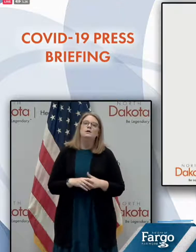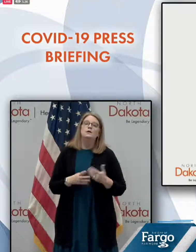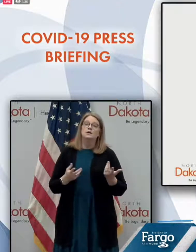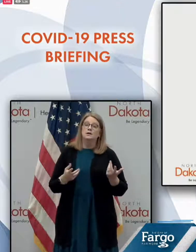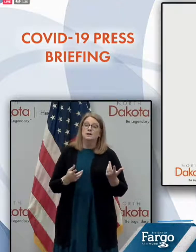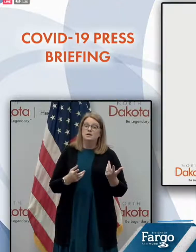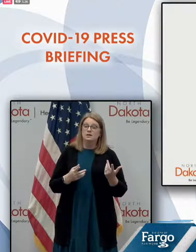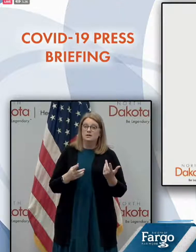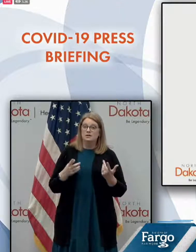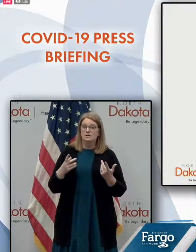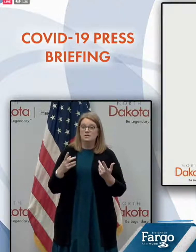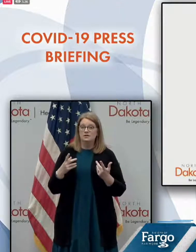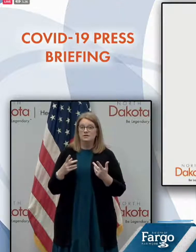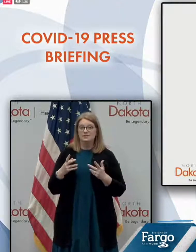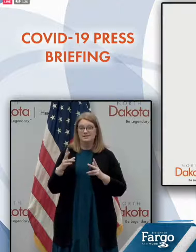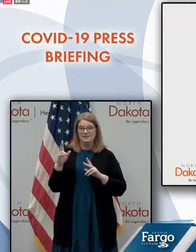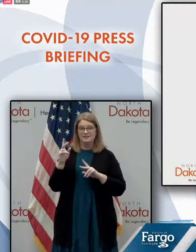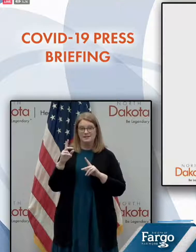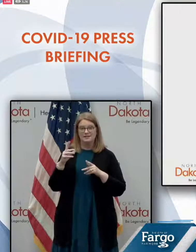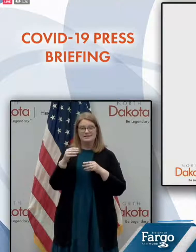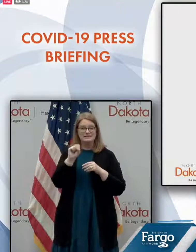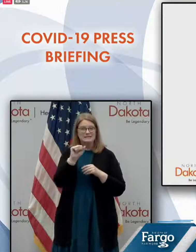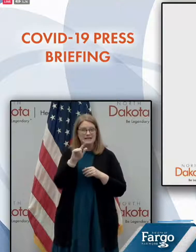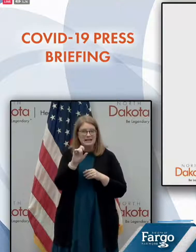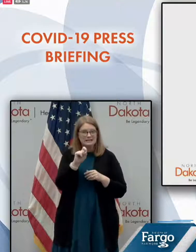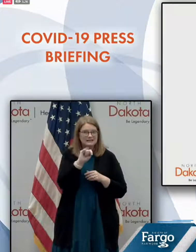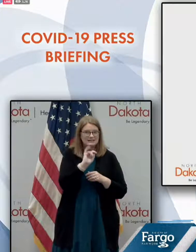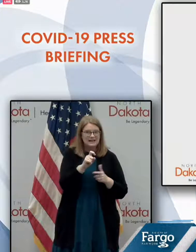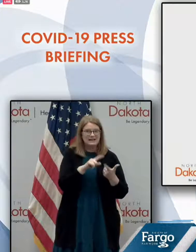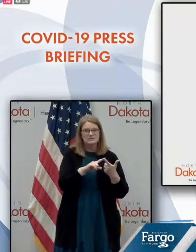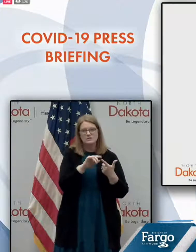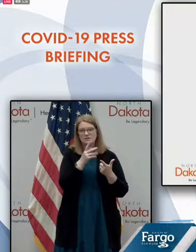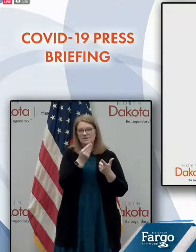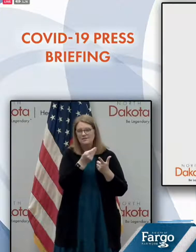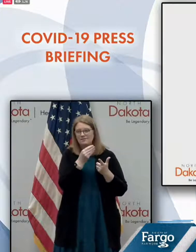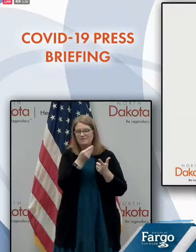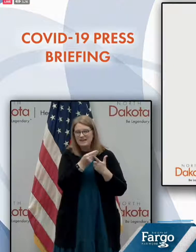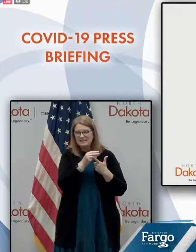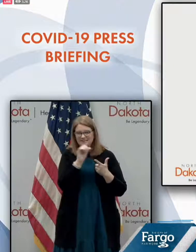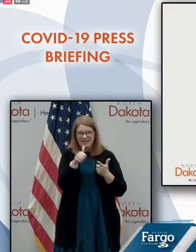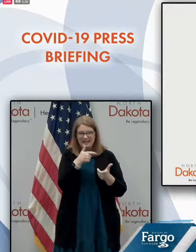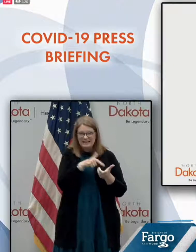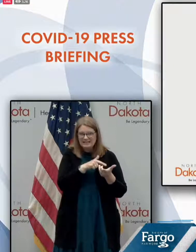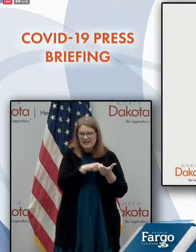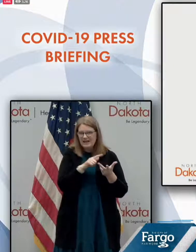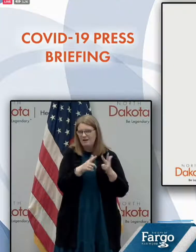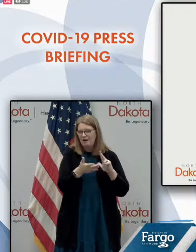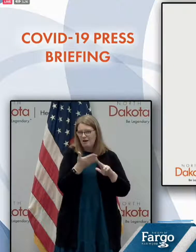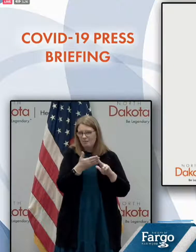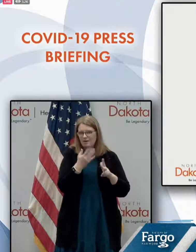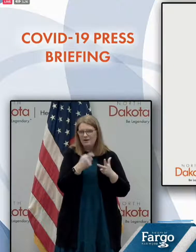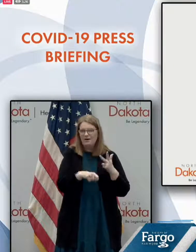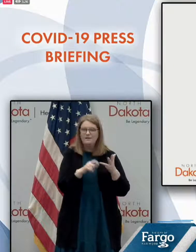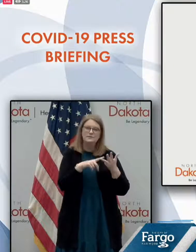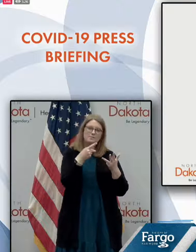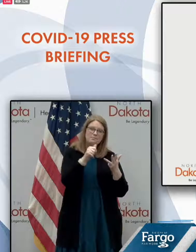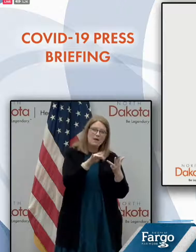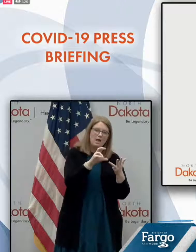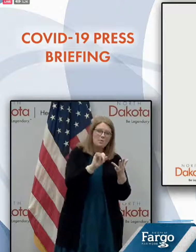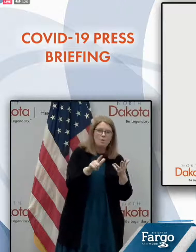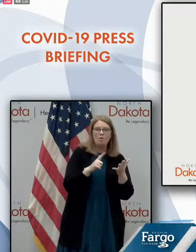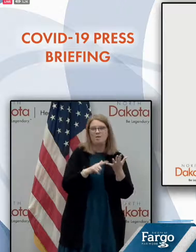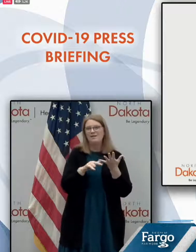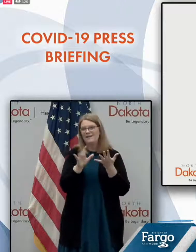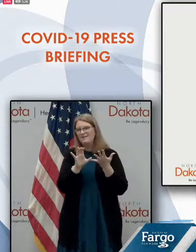ineligible expenses include sales tax, refinancing of any debt, operating costs, payroll, investments